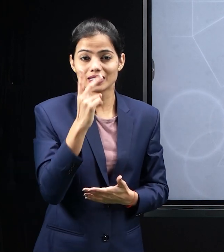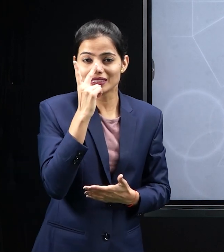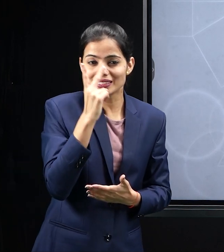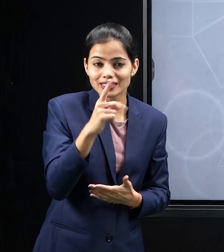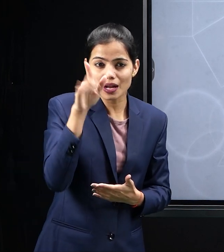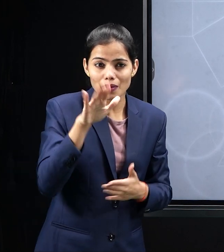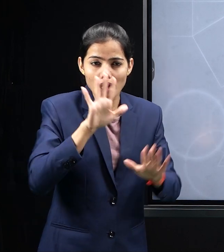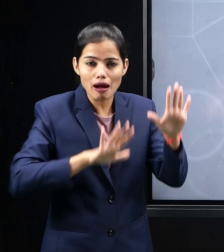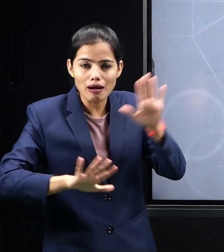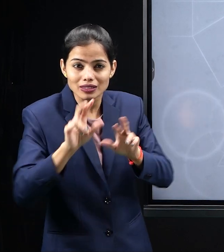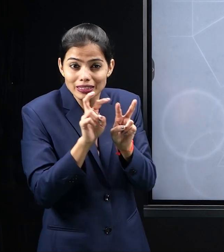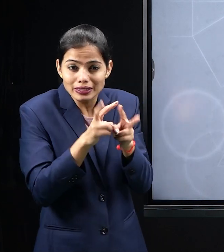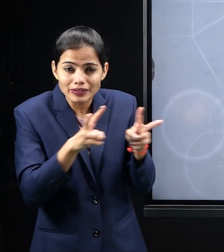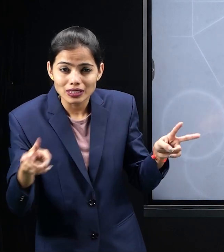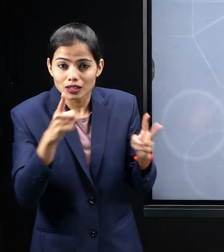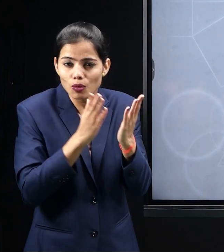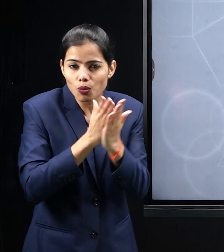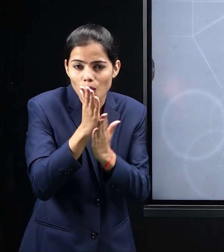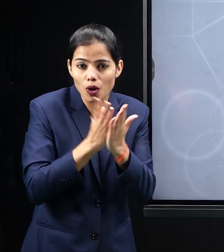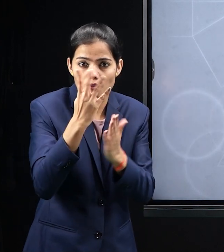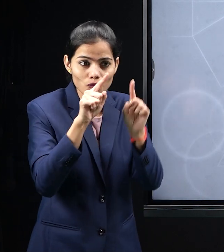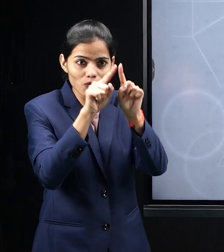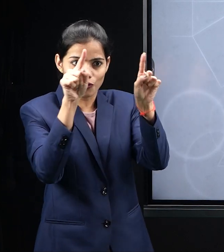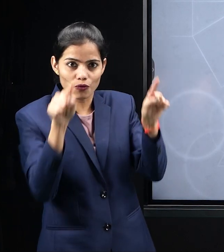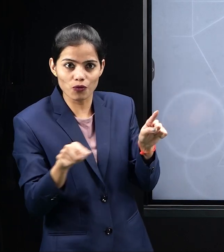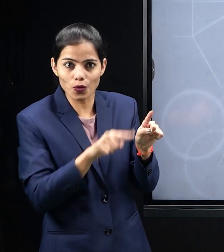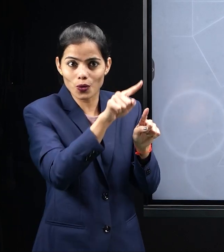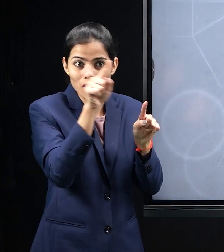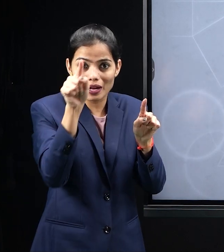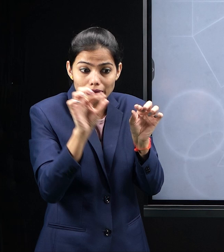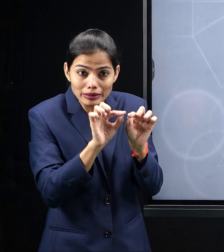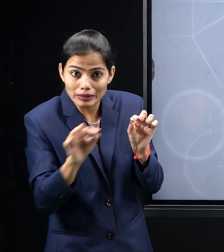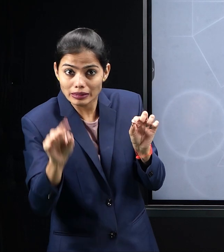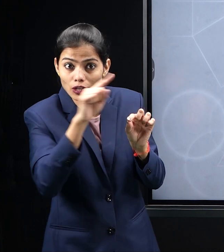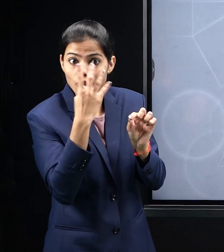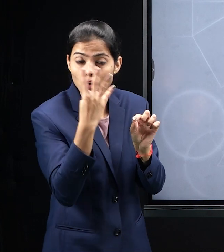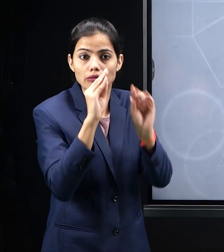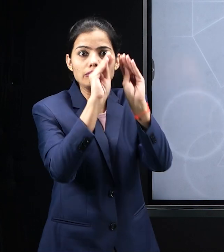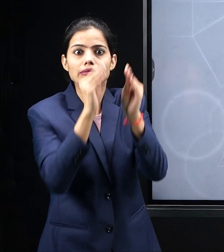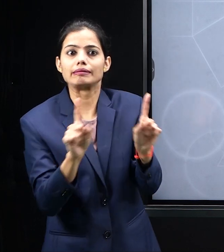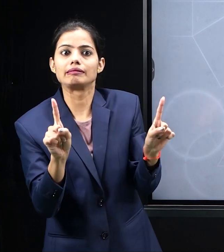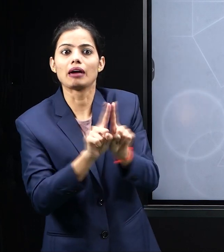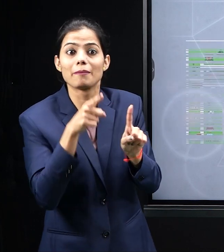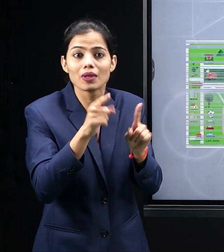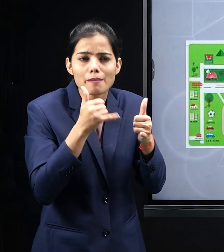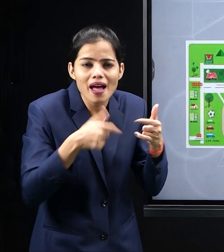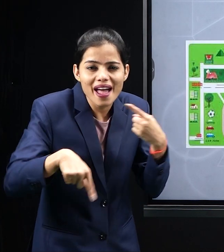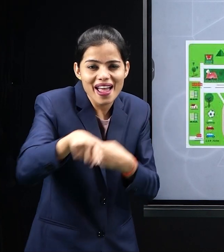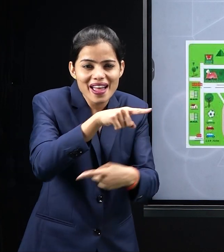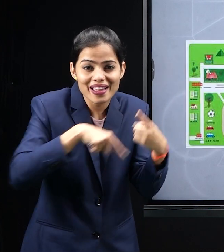As you observe, you come across different types of four-sided shapes such as a playground slide,